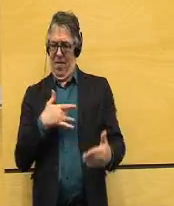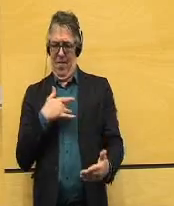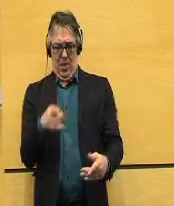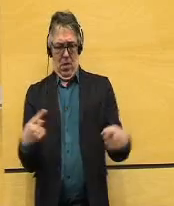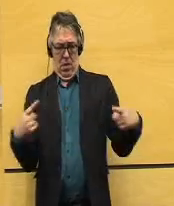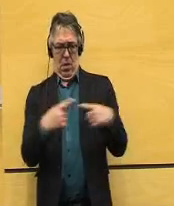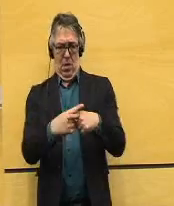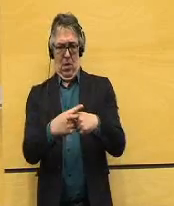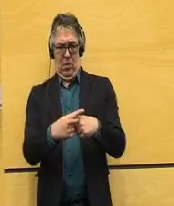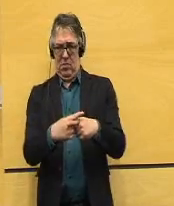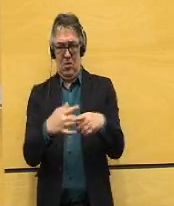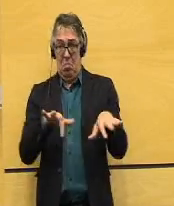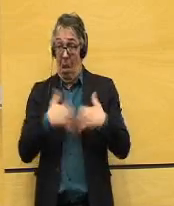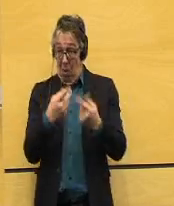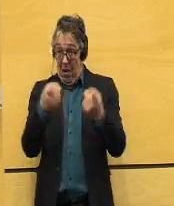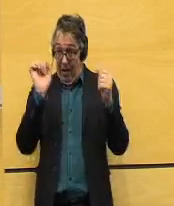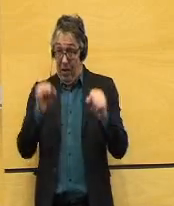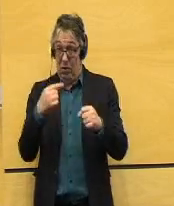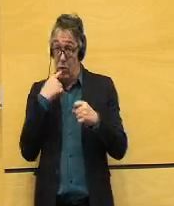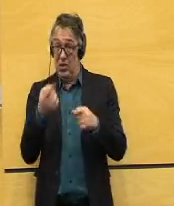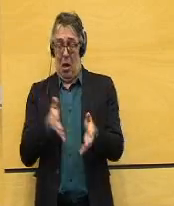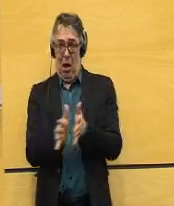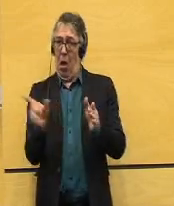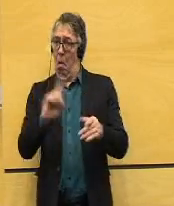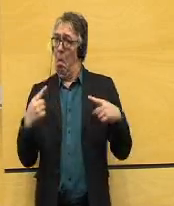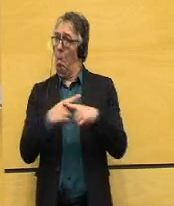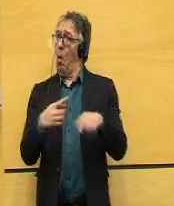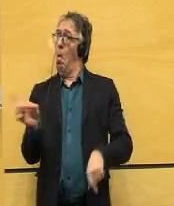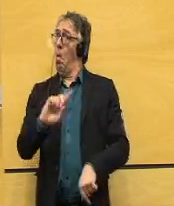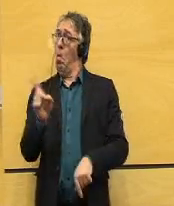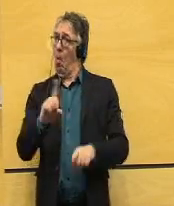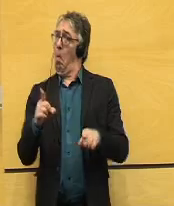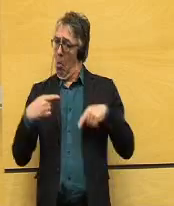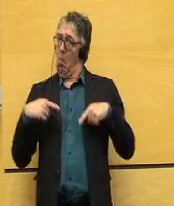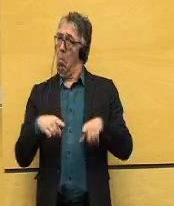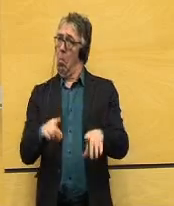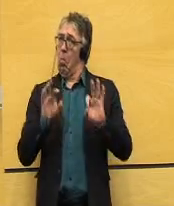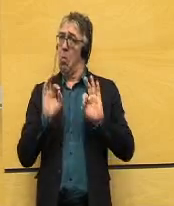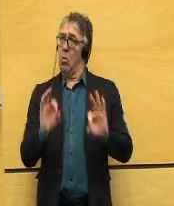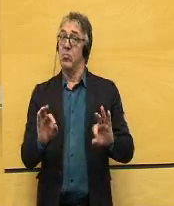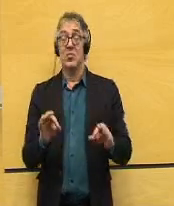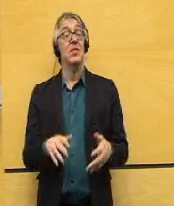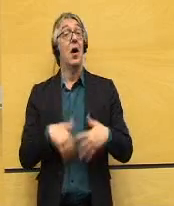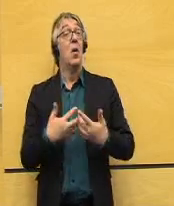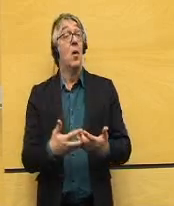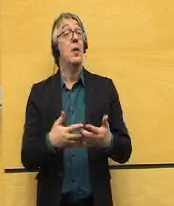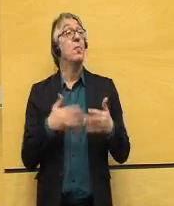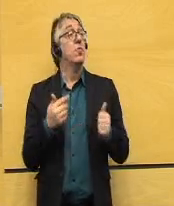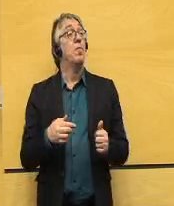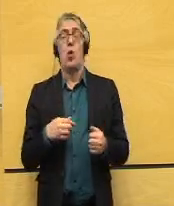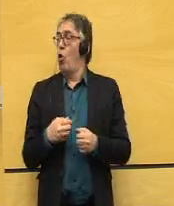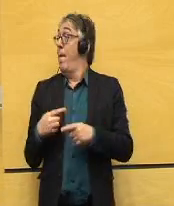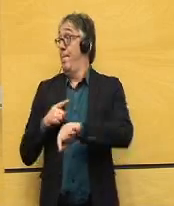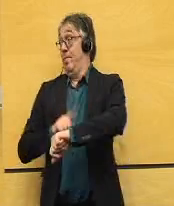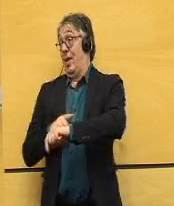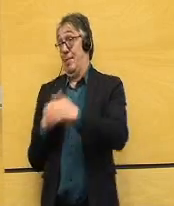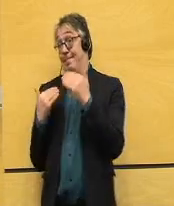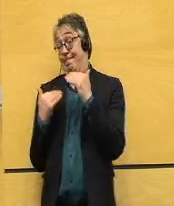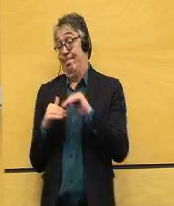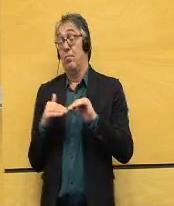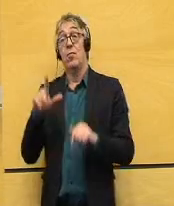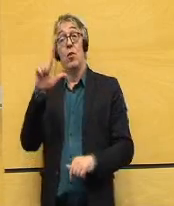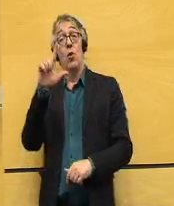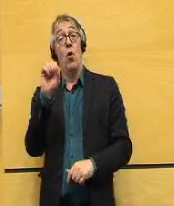Thank you. Tenemos escasos minutos. We only have a few minutes left. Mr. Luvashi, you have the floor.